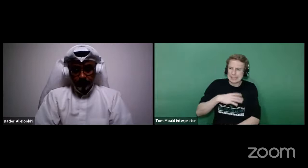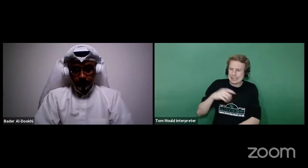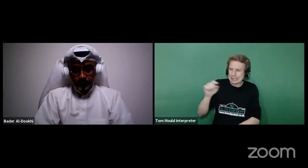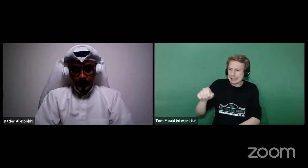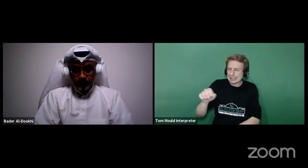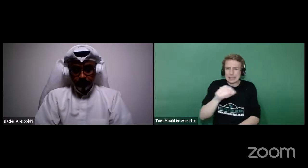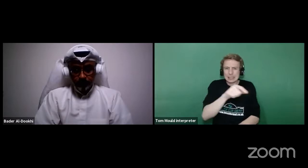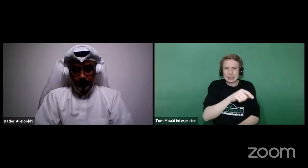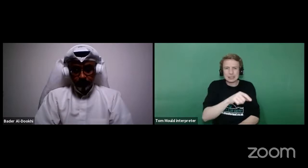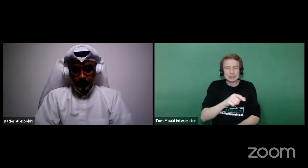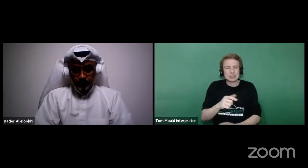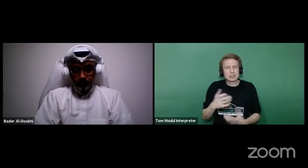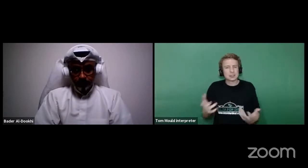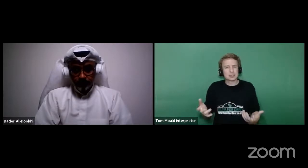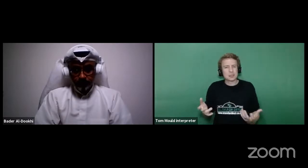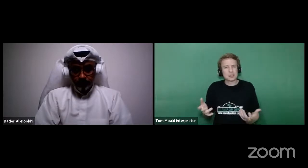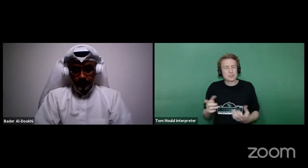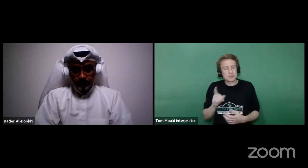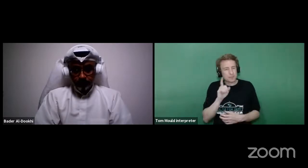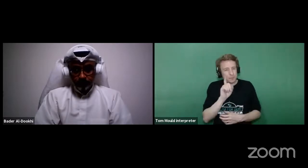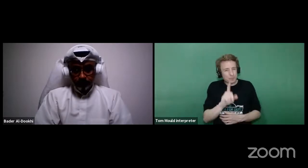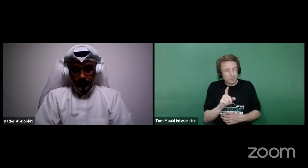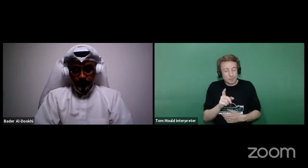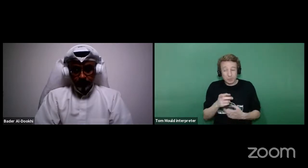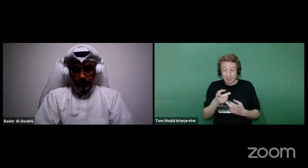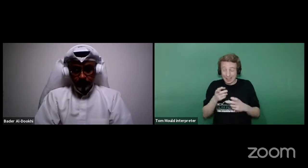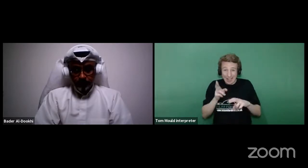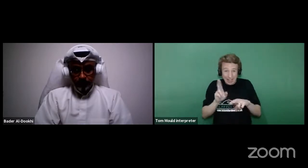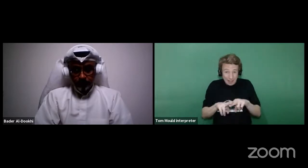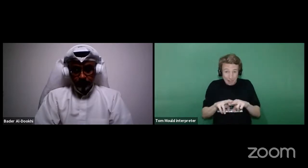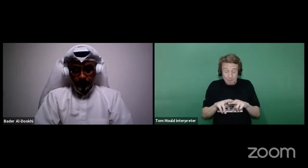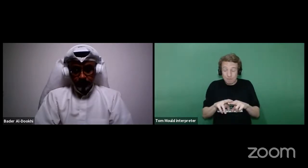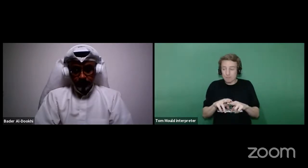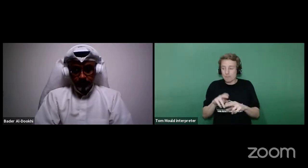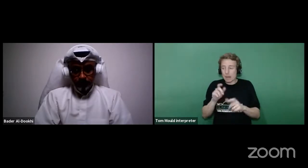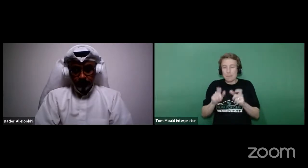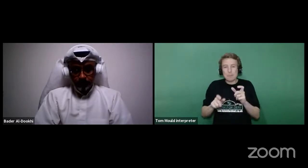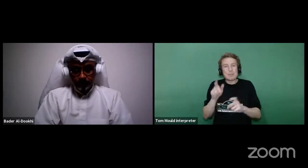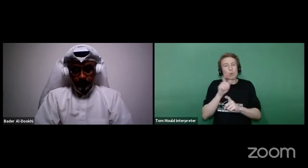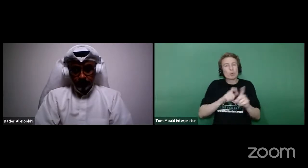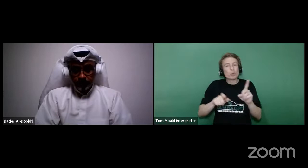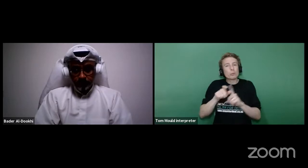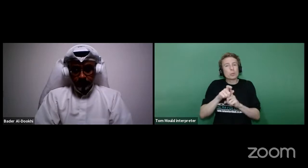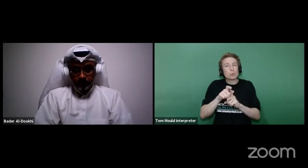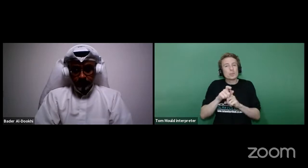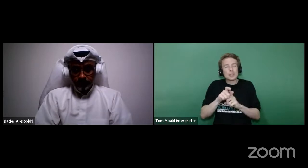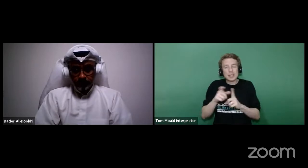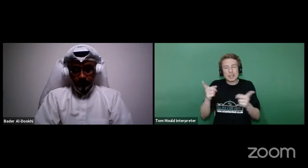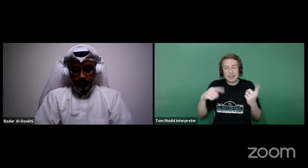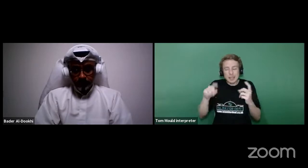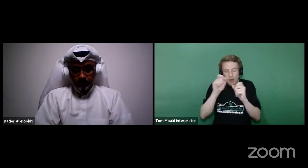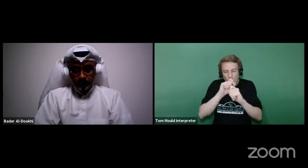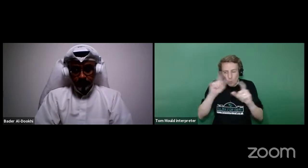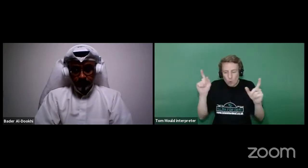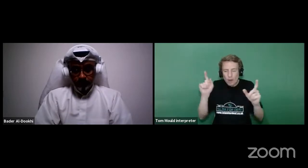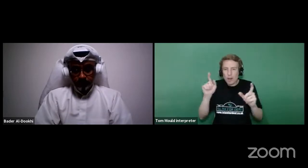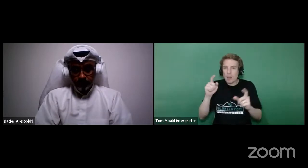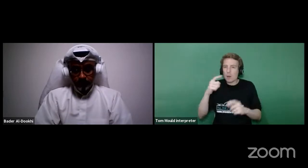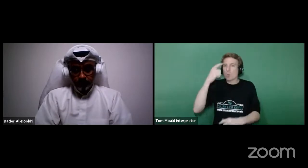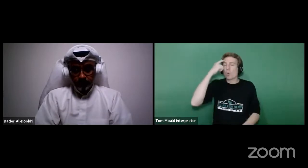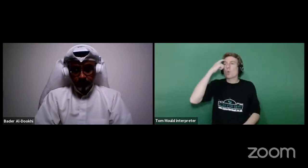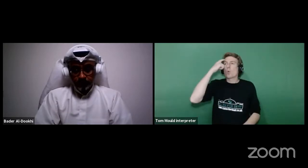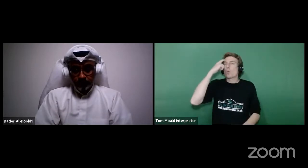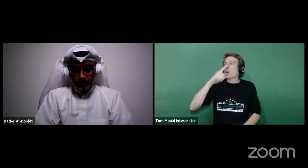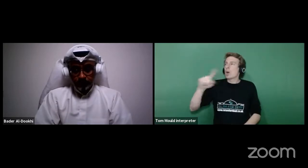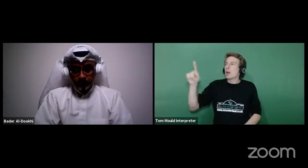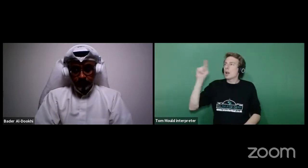individuals, individuals from the community, they were to feel awareness of Allah the Most High, and this would lead